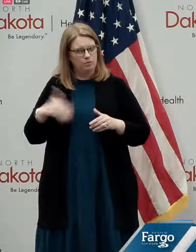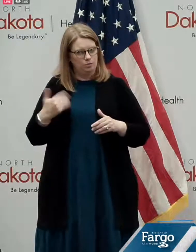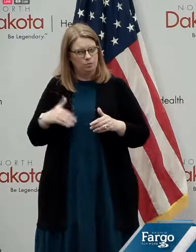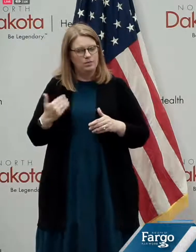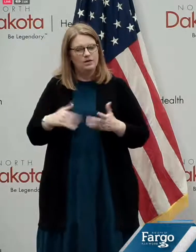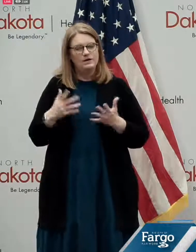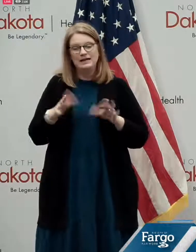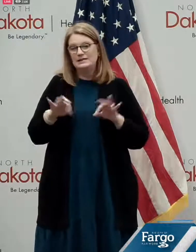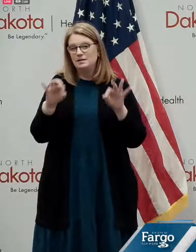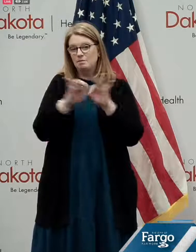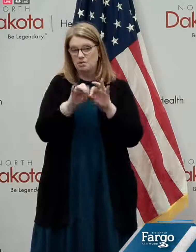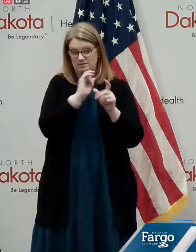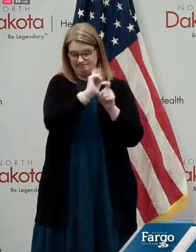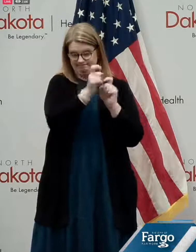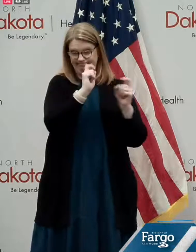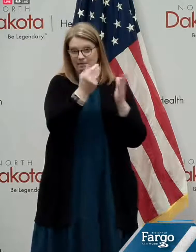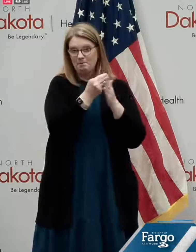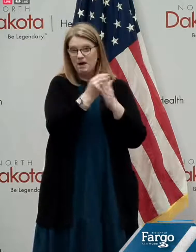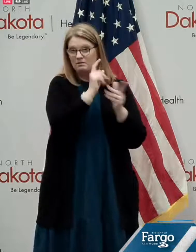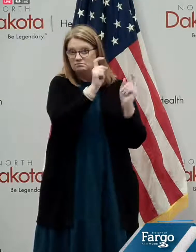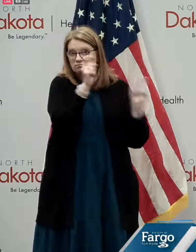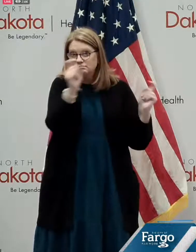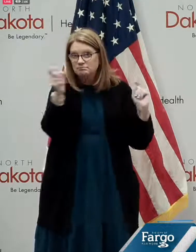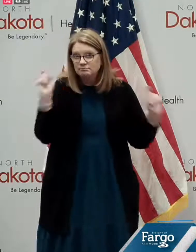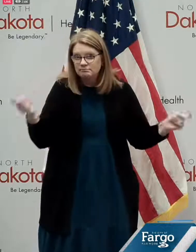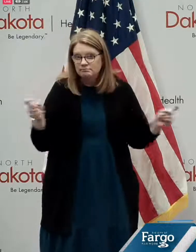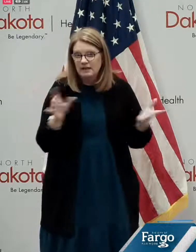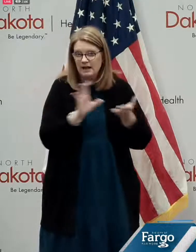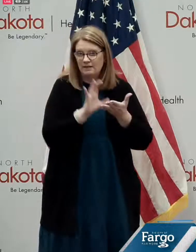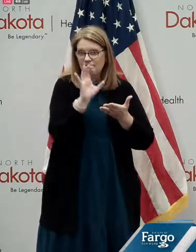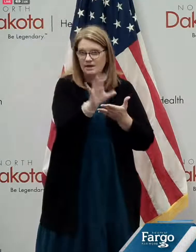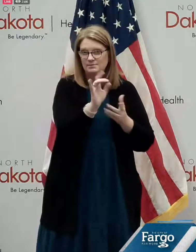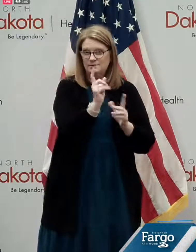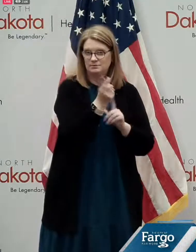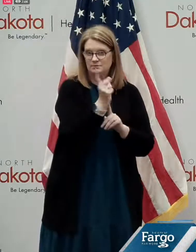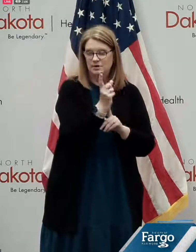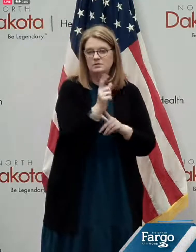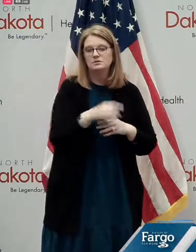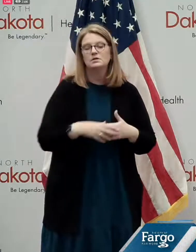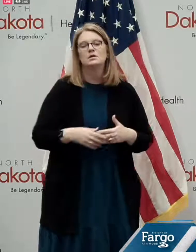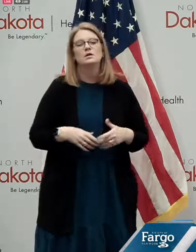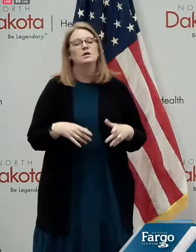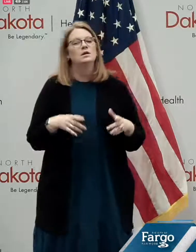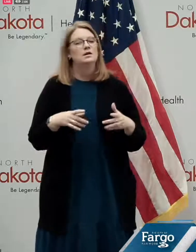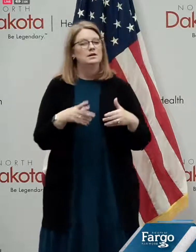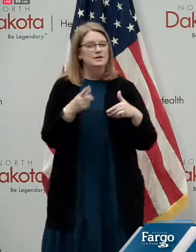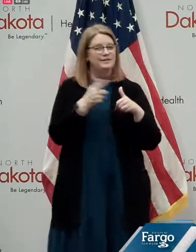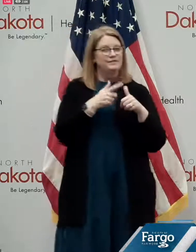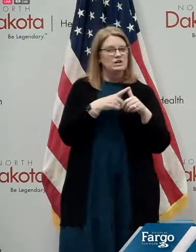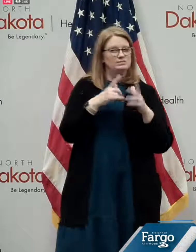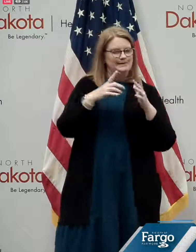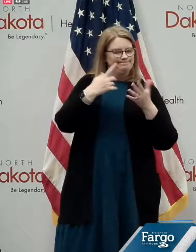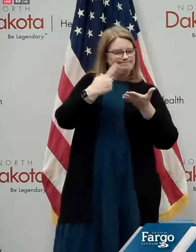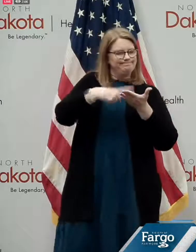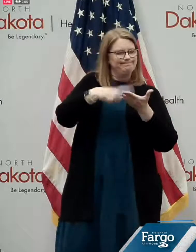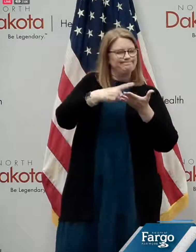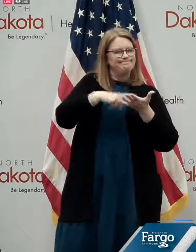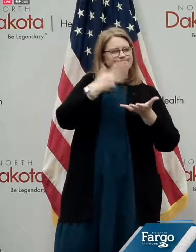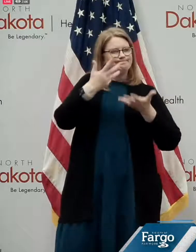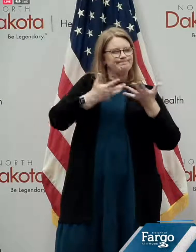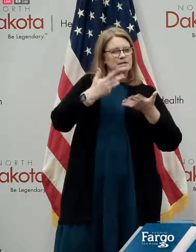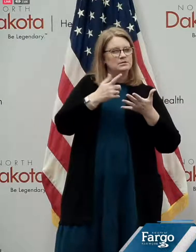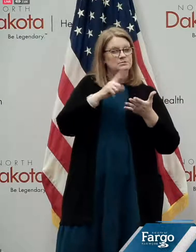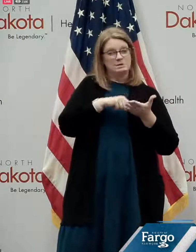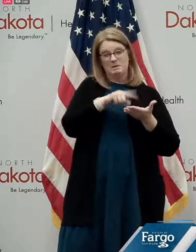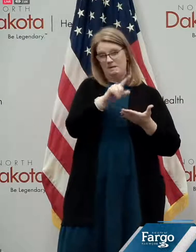disperse the money quickly and that the investments are made quickly. There was some conversation originally about whether or not we would